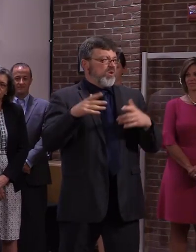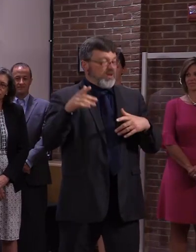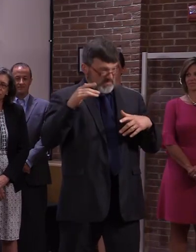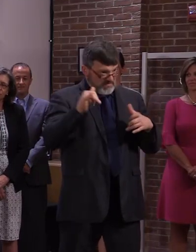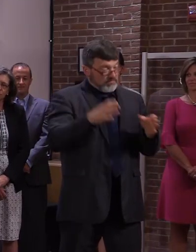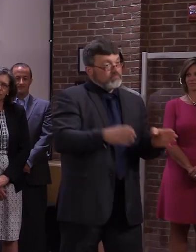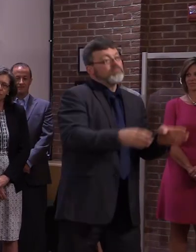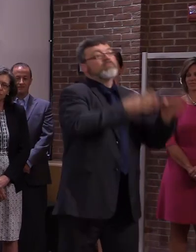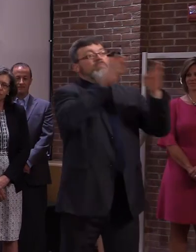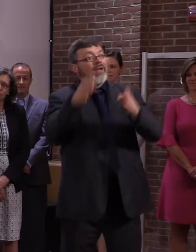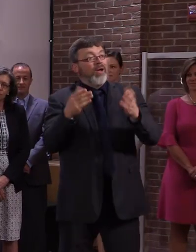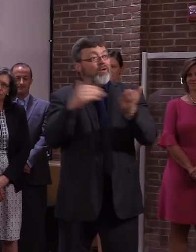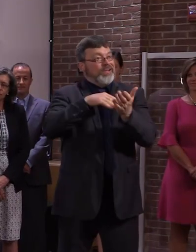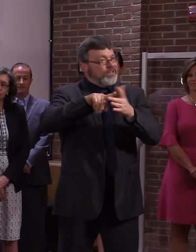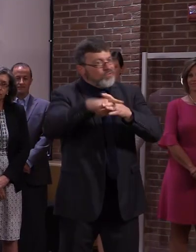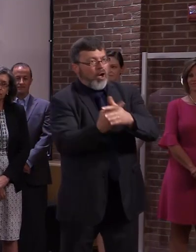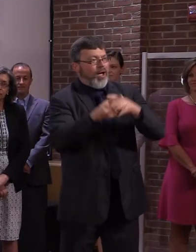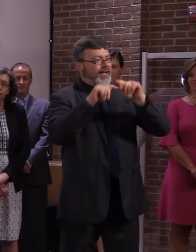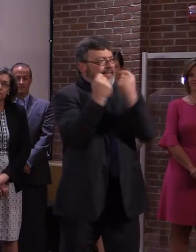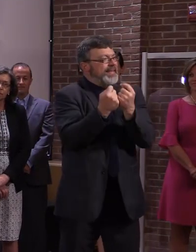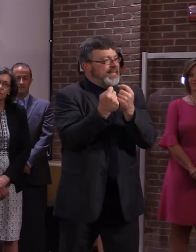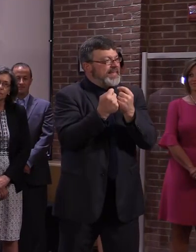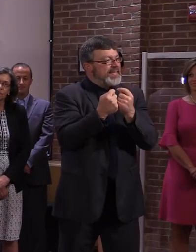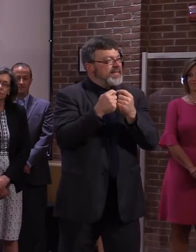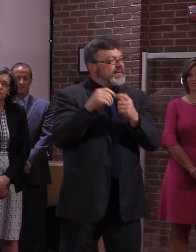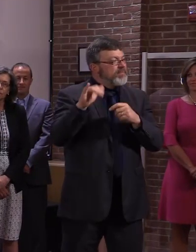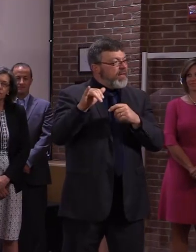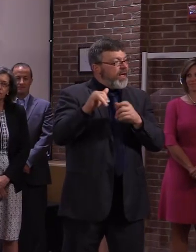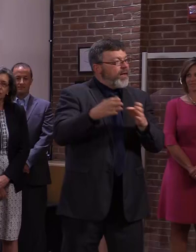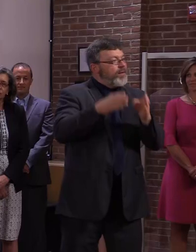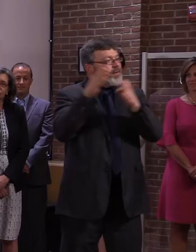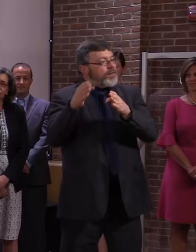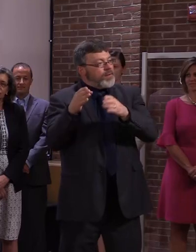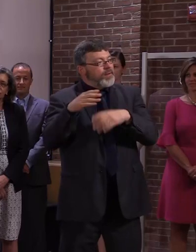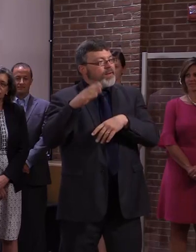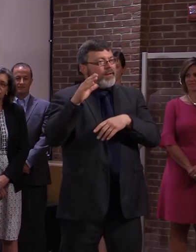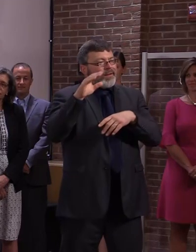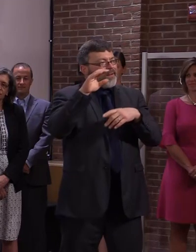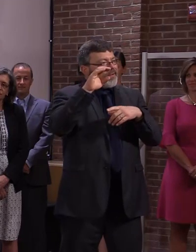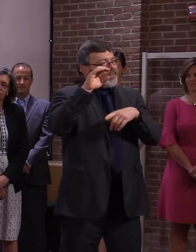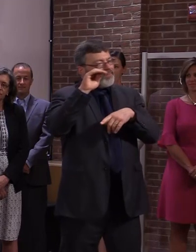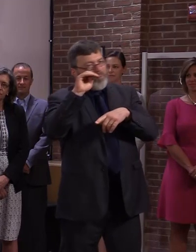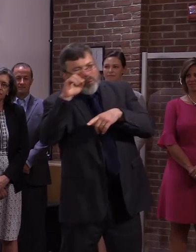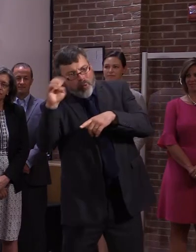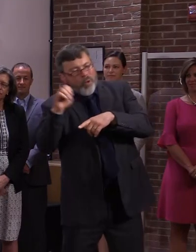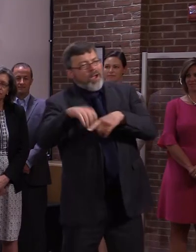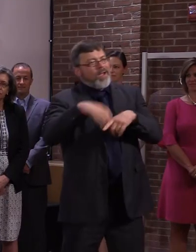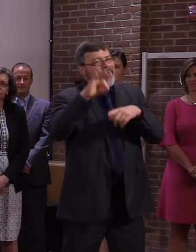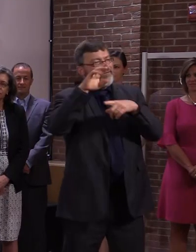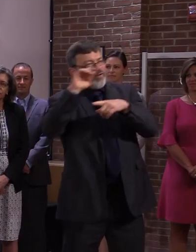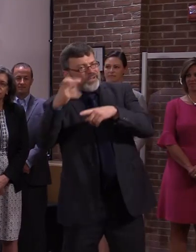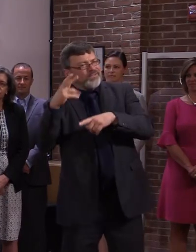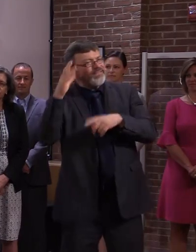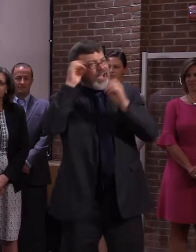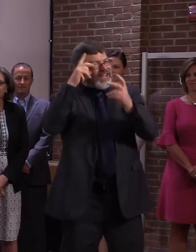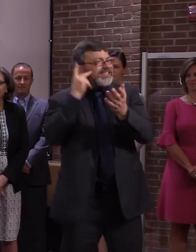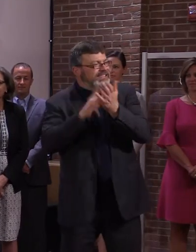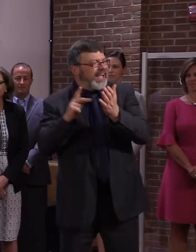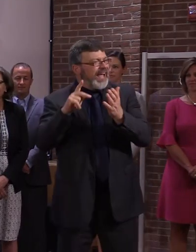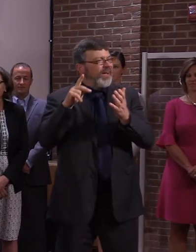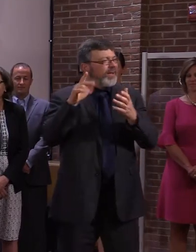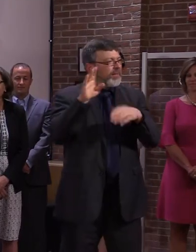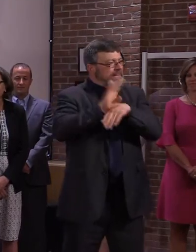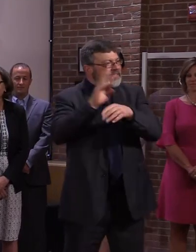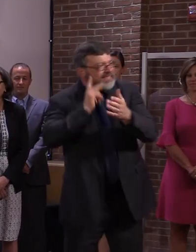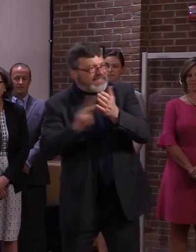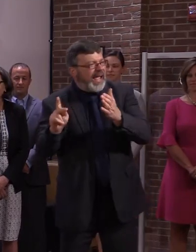Secretary Curley, Commissioner Sherling, Secretary Moore, Secretary French, and all the volunteer business, community, and